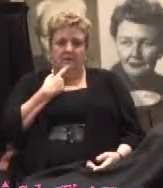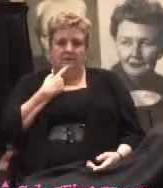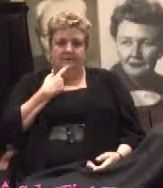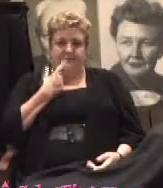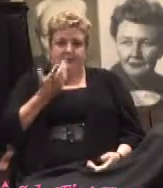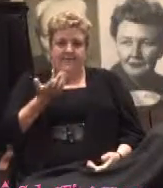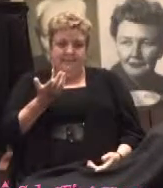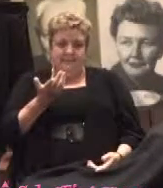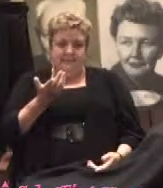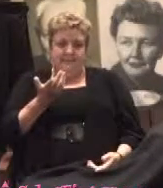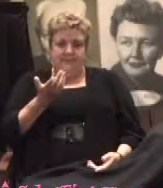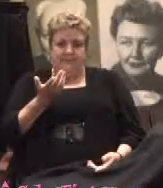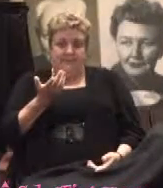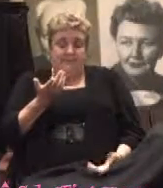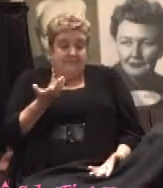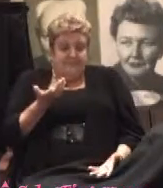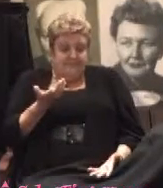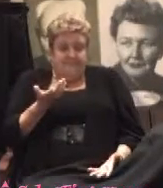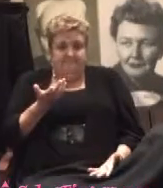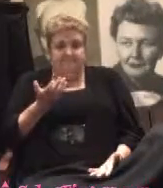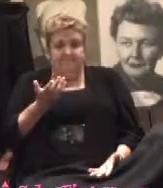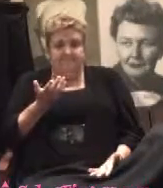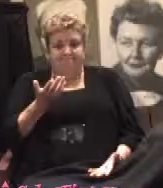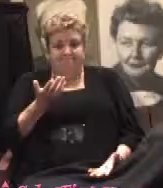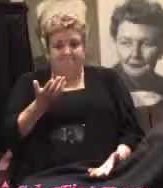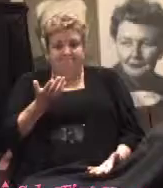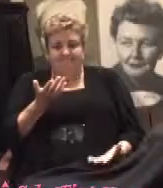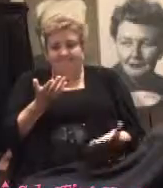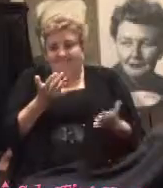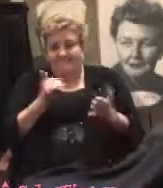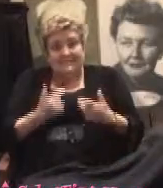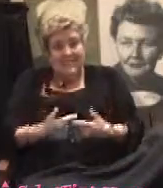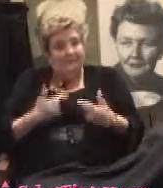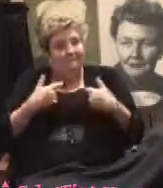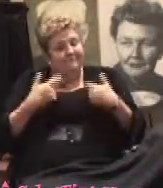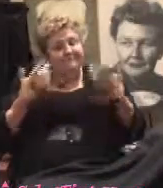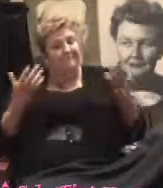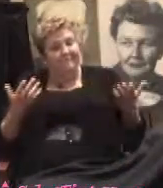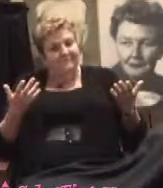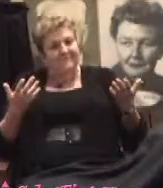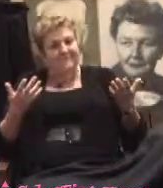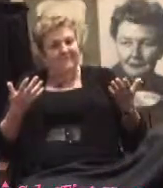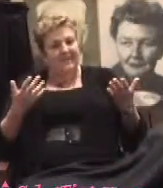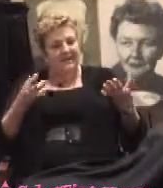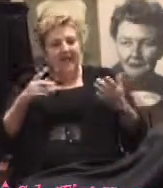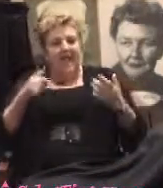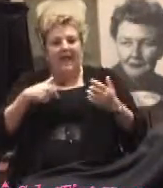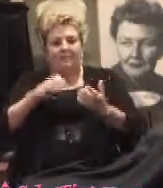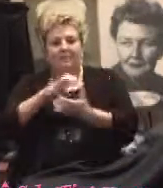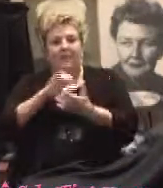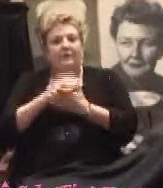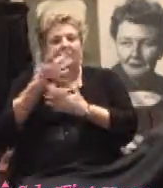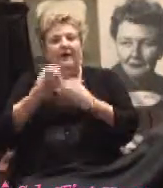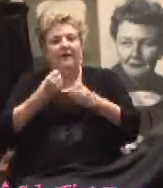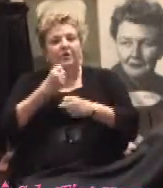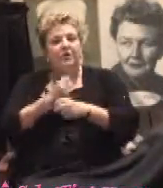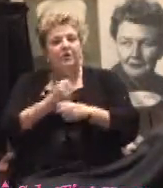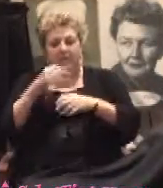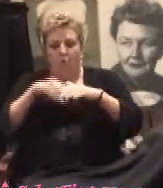It's been what it's been. It's been what it's been. And when I was married for 5 years, I walked in the house and I found my